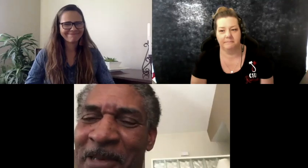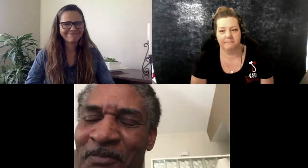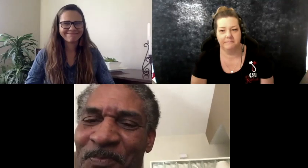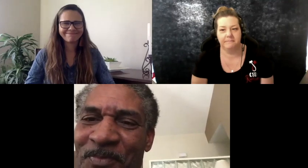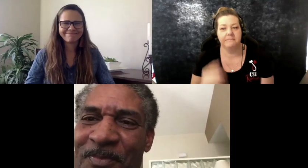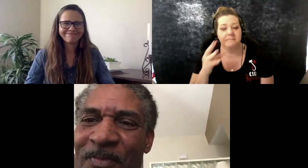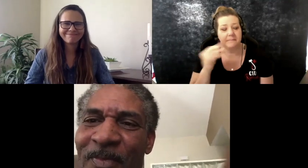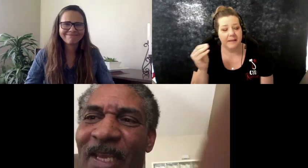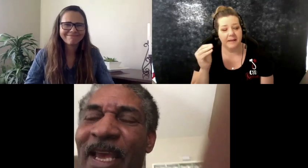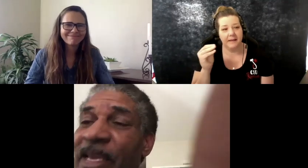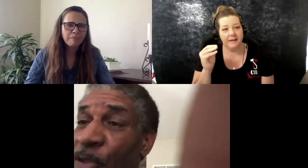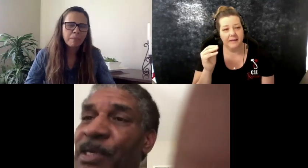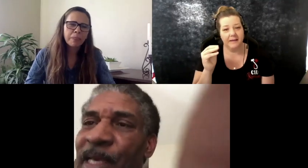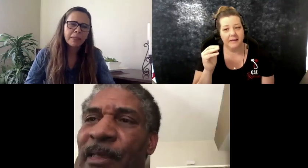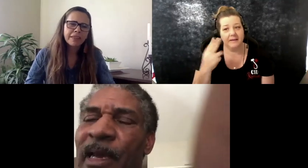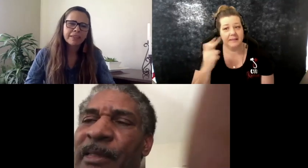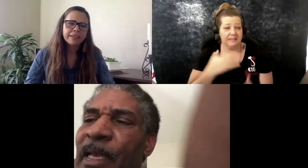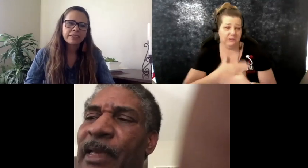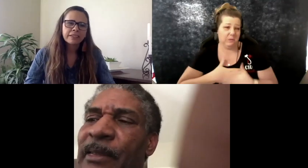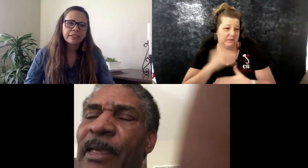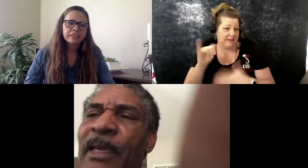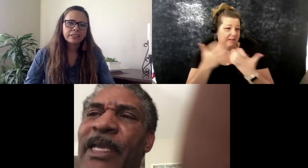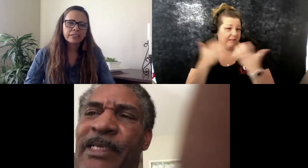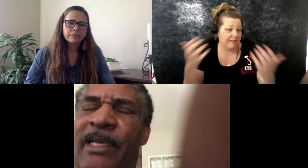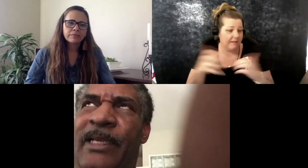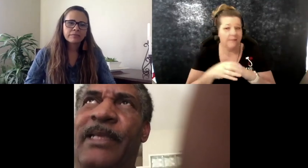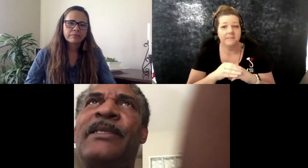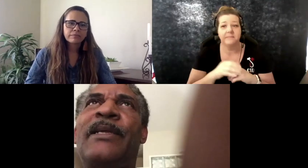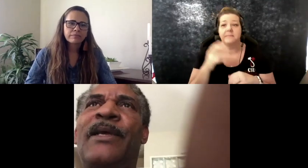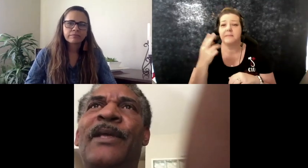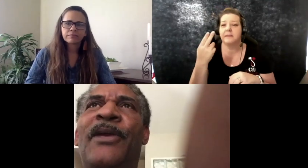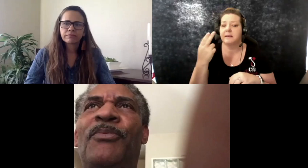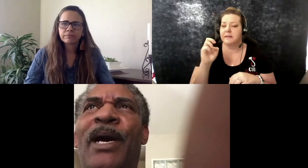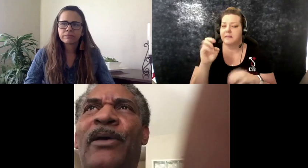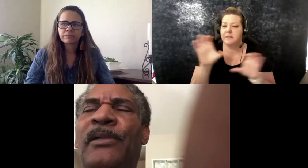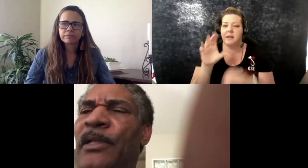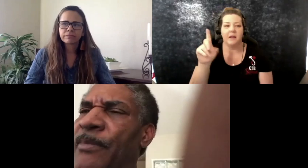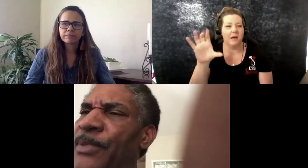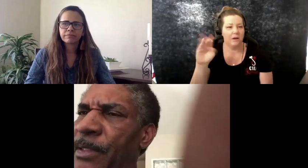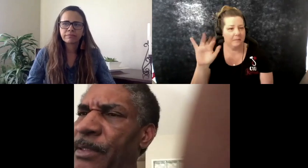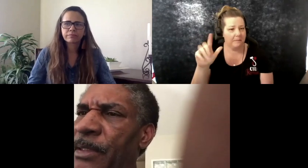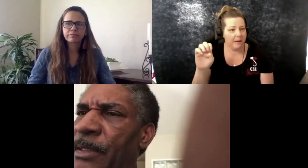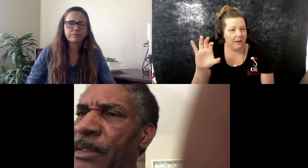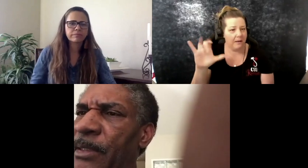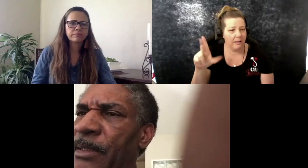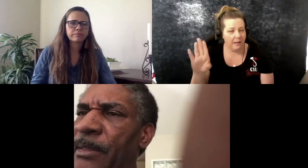And yeah, he enjoys that a lot. And he's done the 100-mile club.